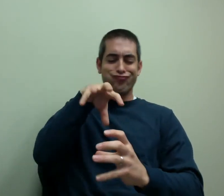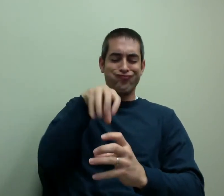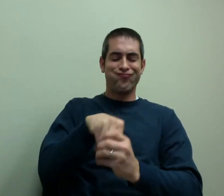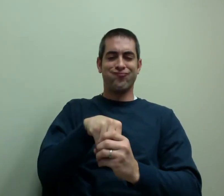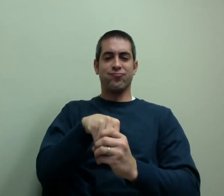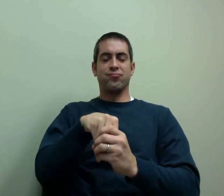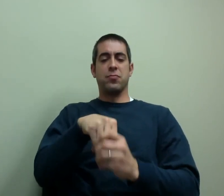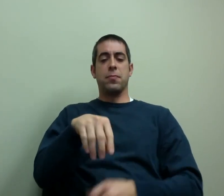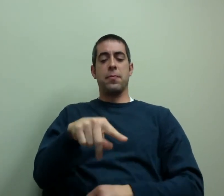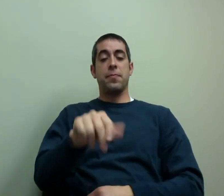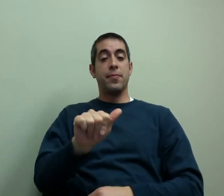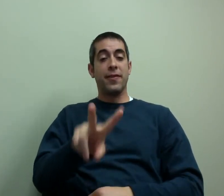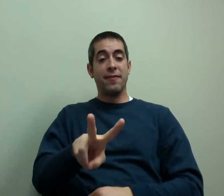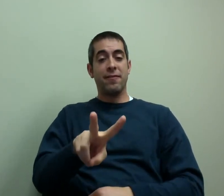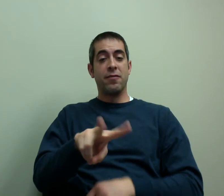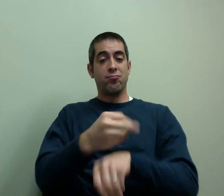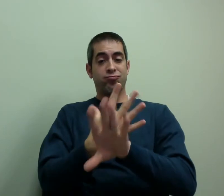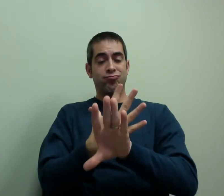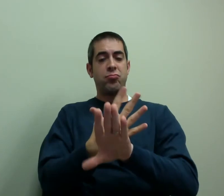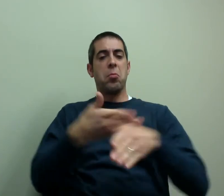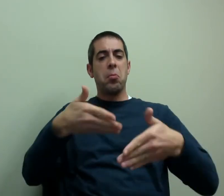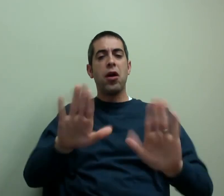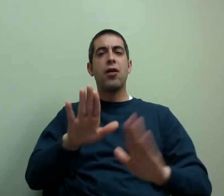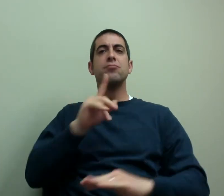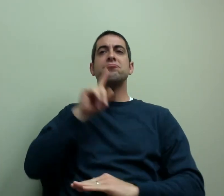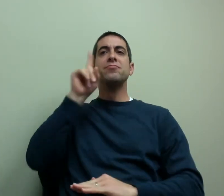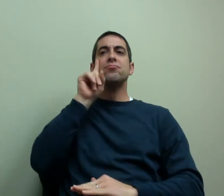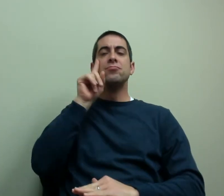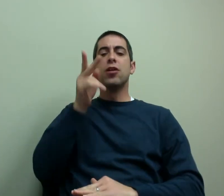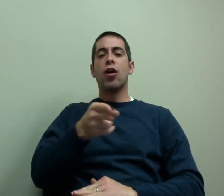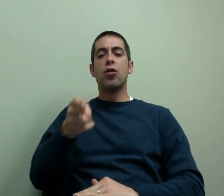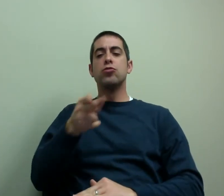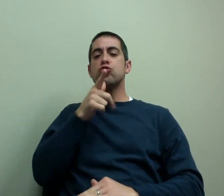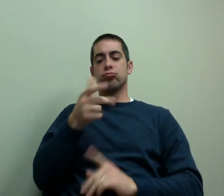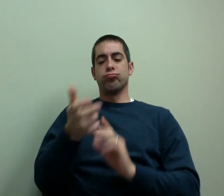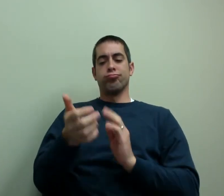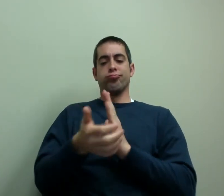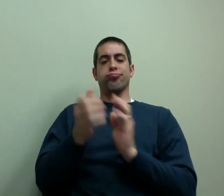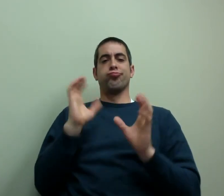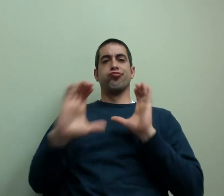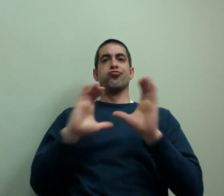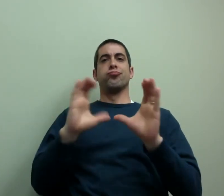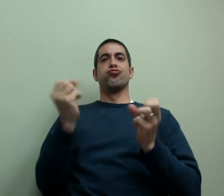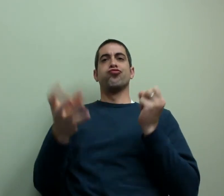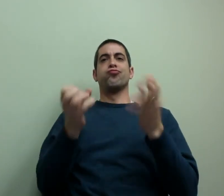PAV allows deaf and hard-of-hearing people the ability to make video relay service and